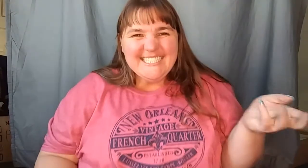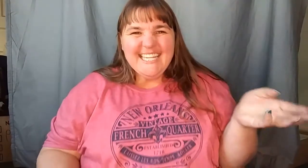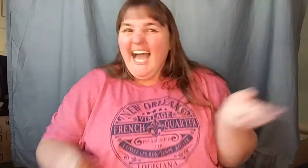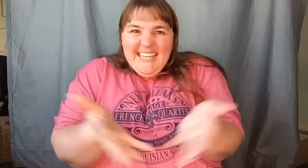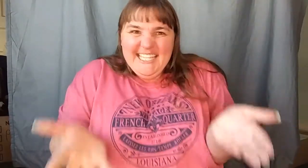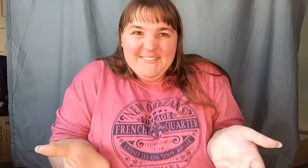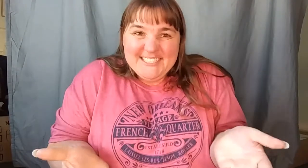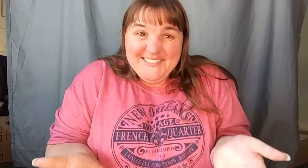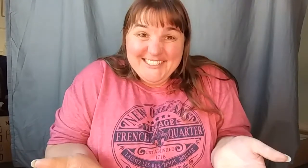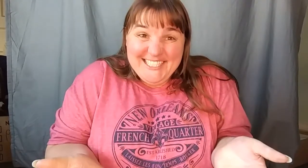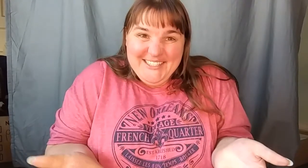I think he was in there too!